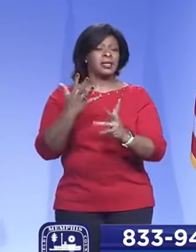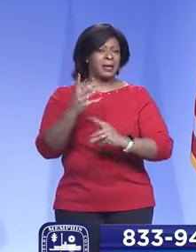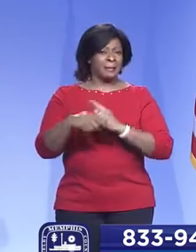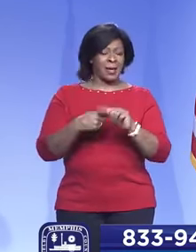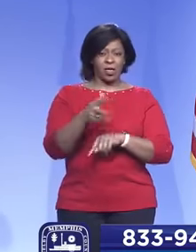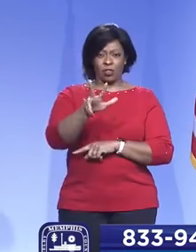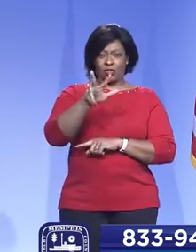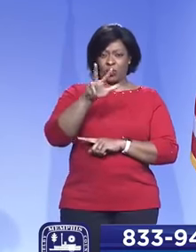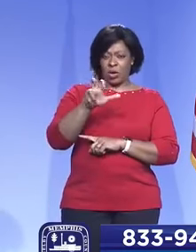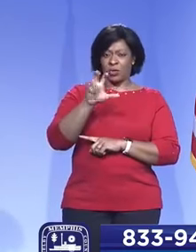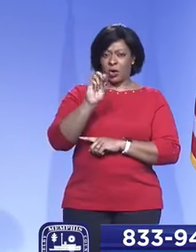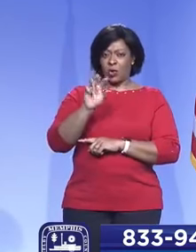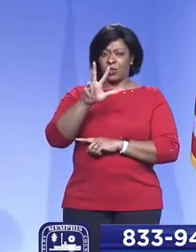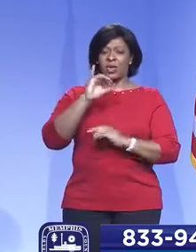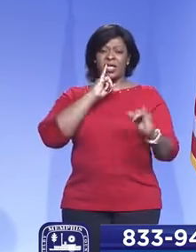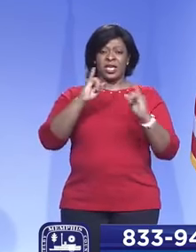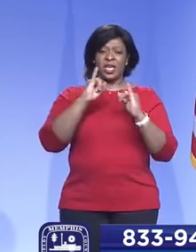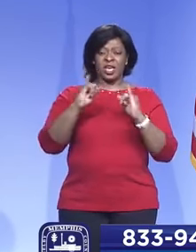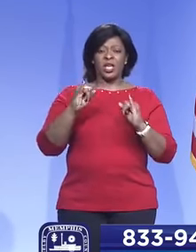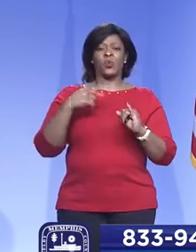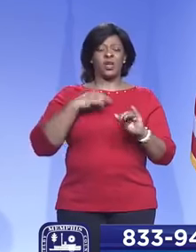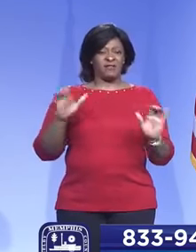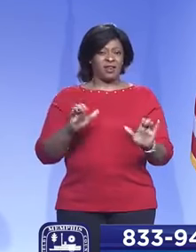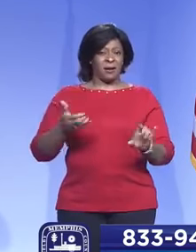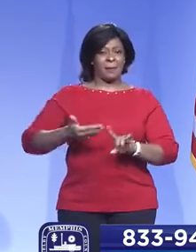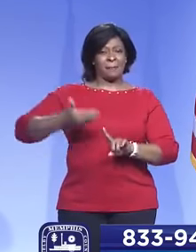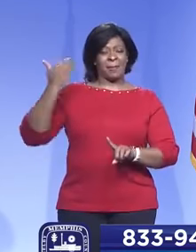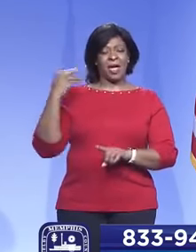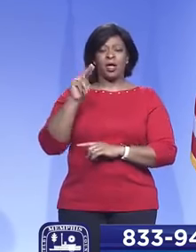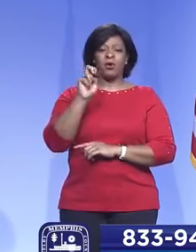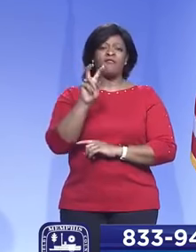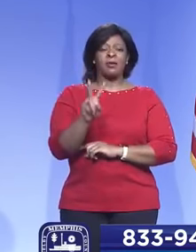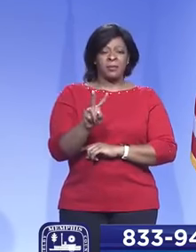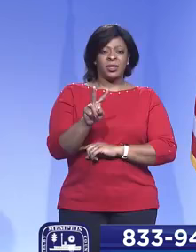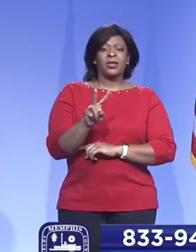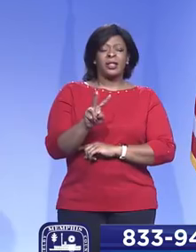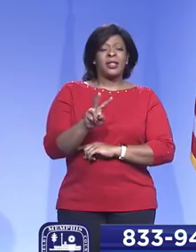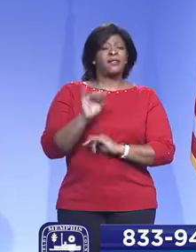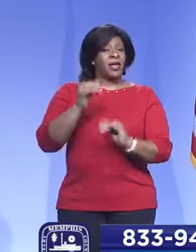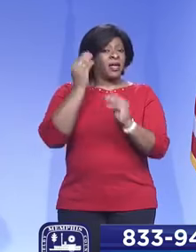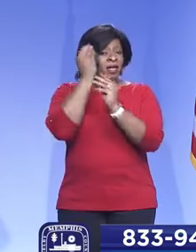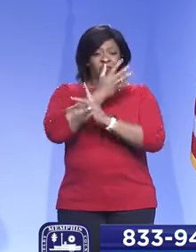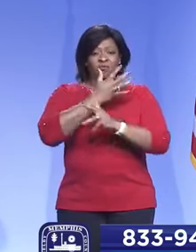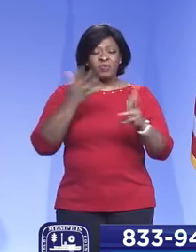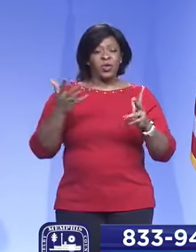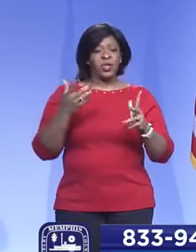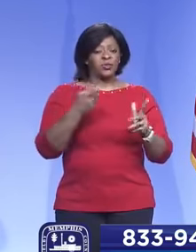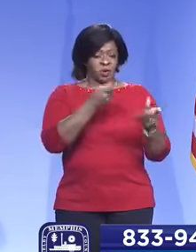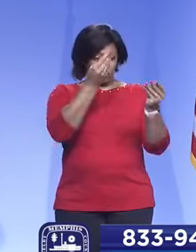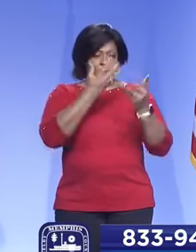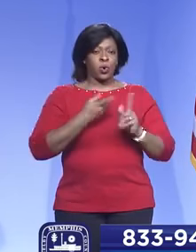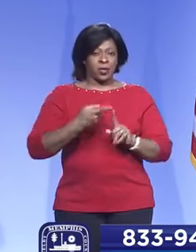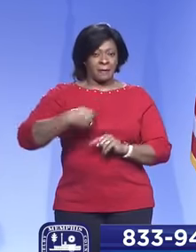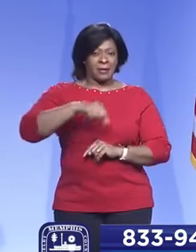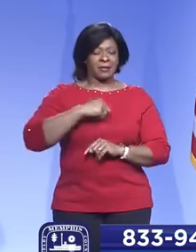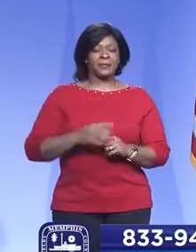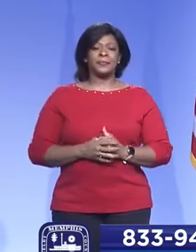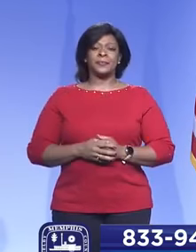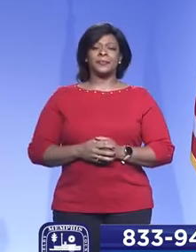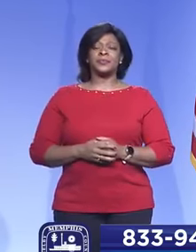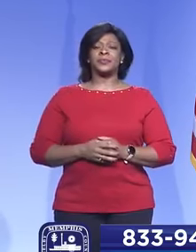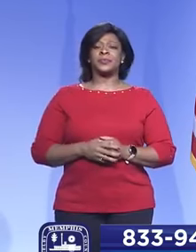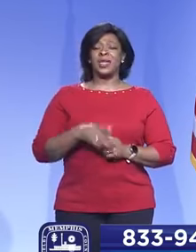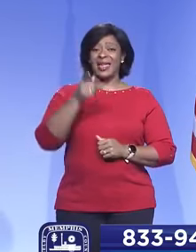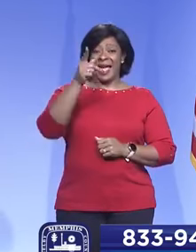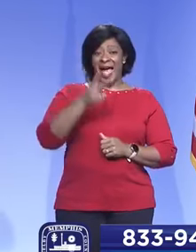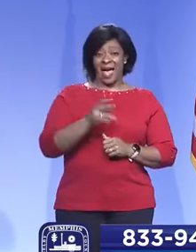about 303 interviews that were conducted in November and the information that they reported. So about